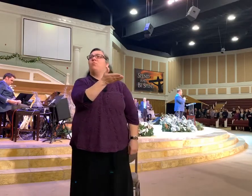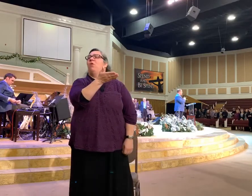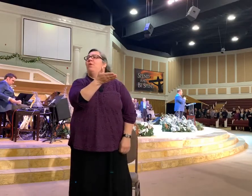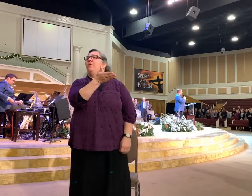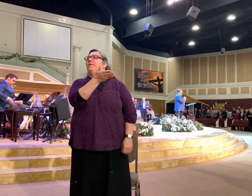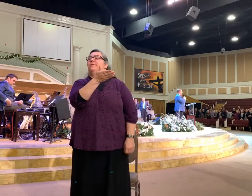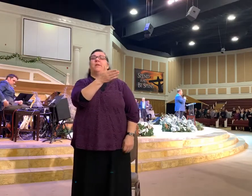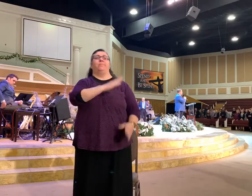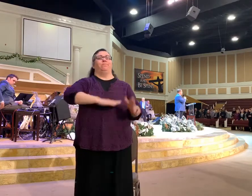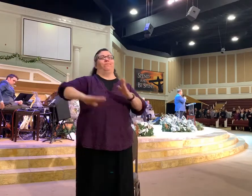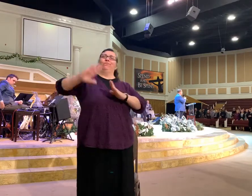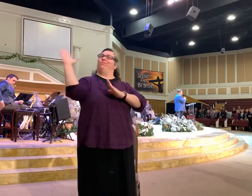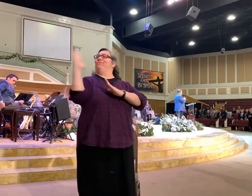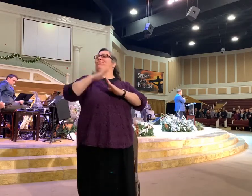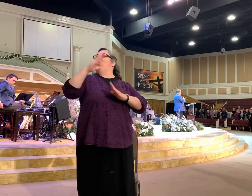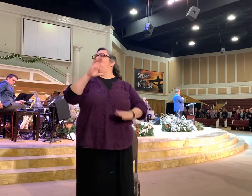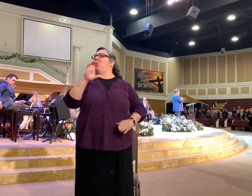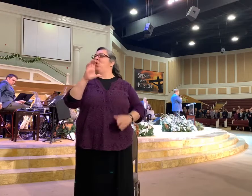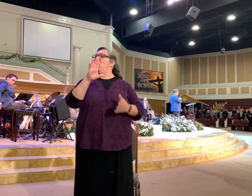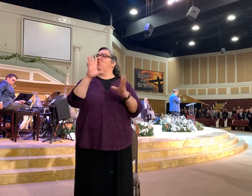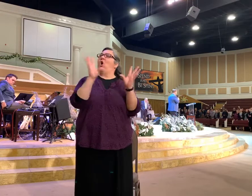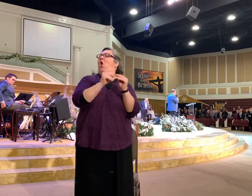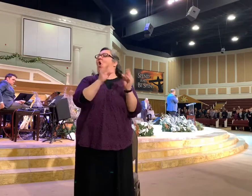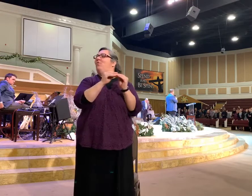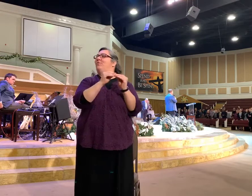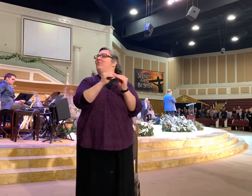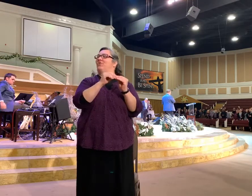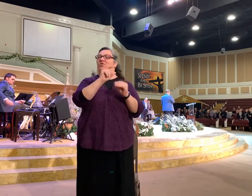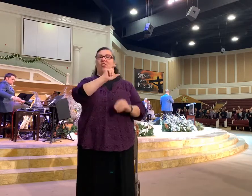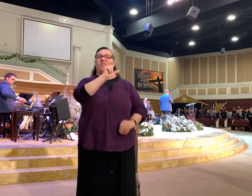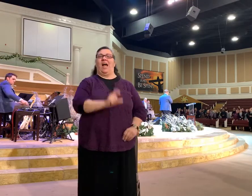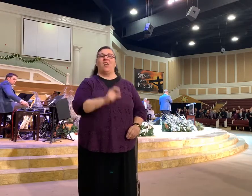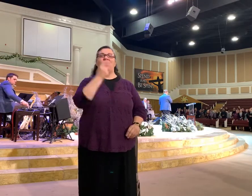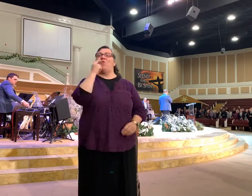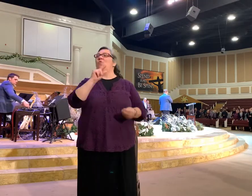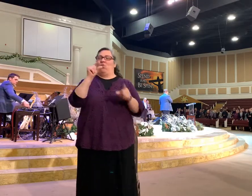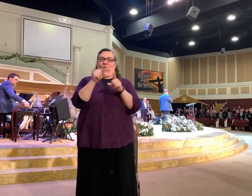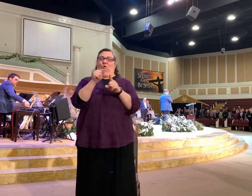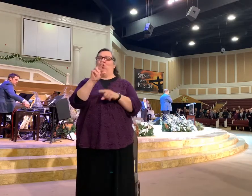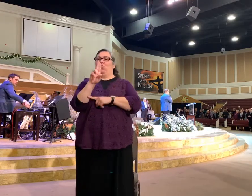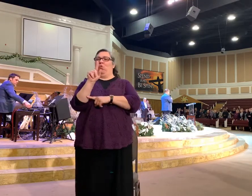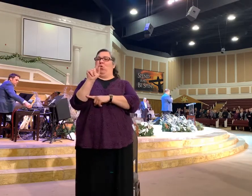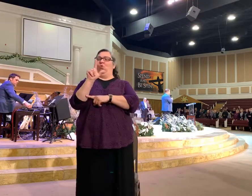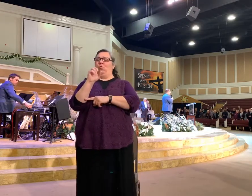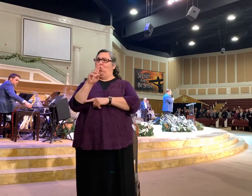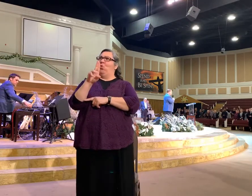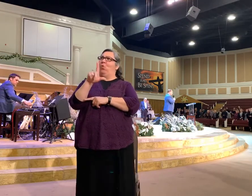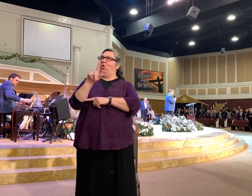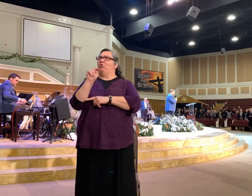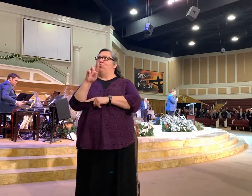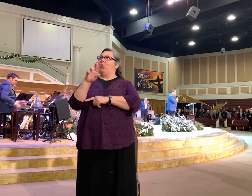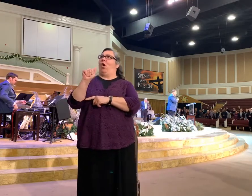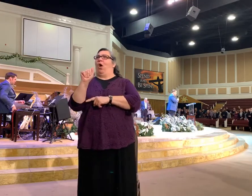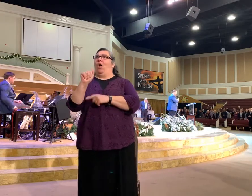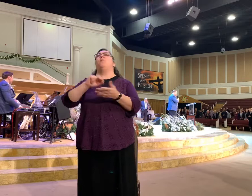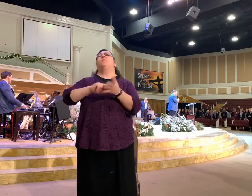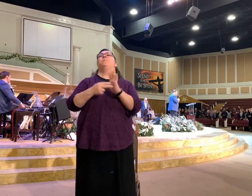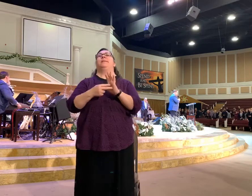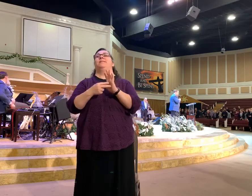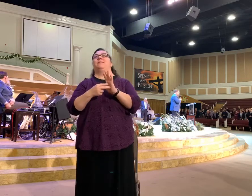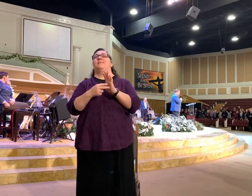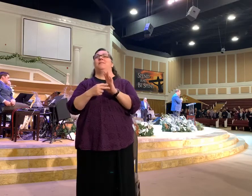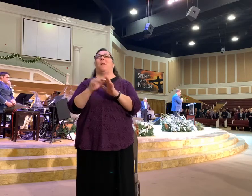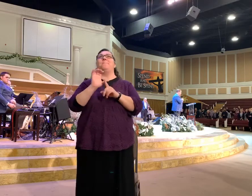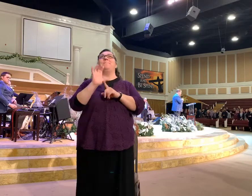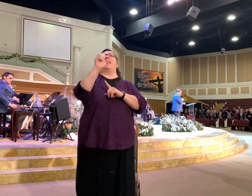Ultra Conference, which is Italian for beyond. And right here out of this church on a